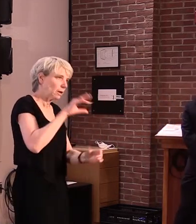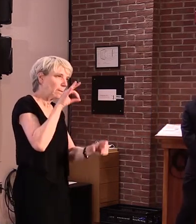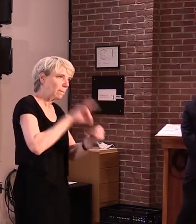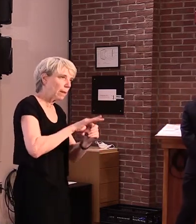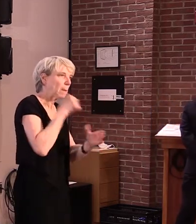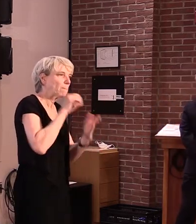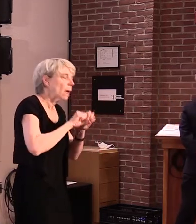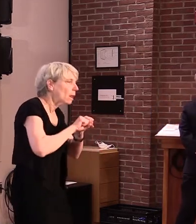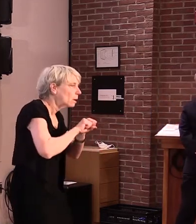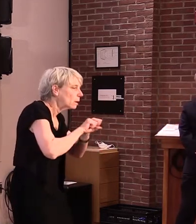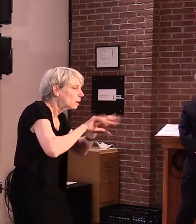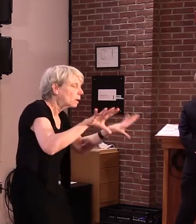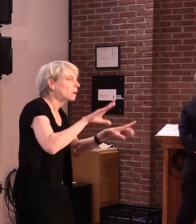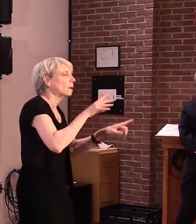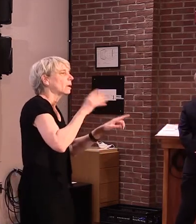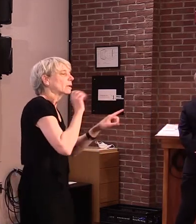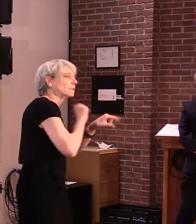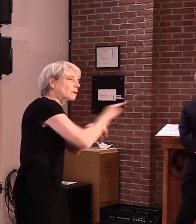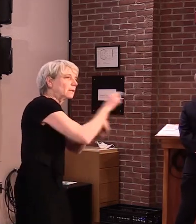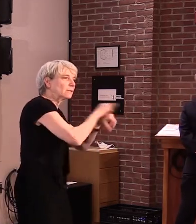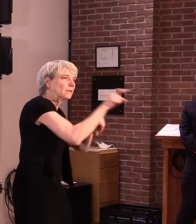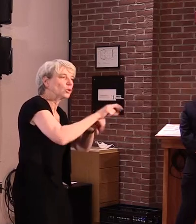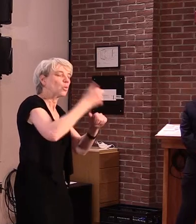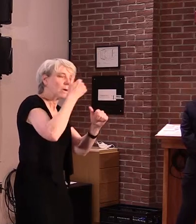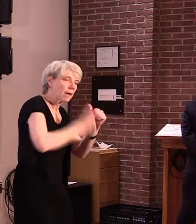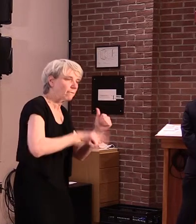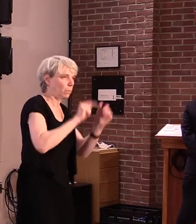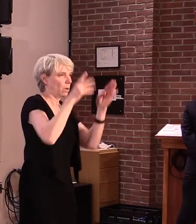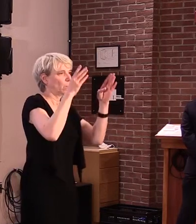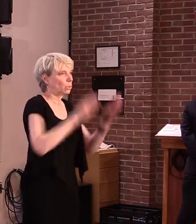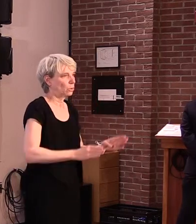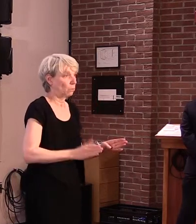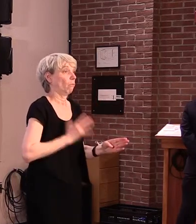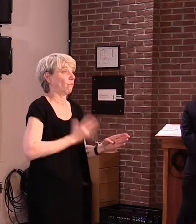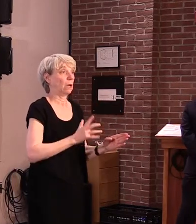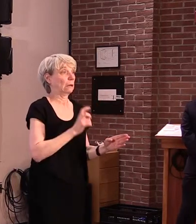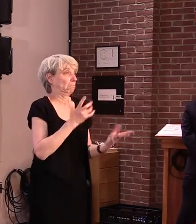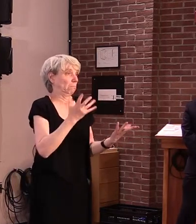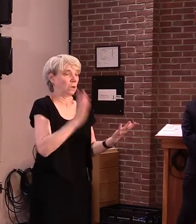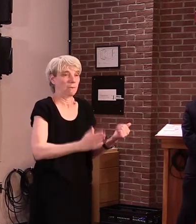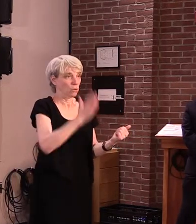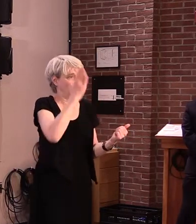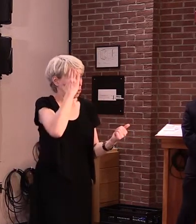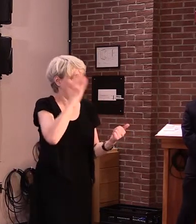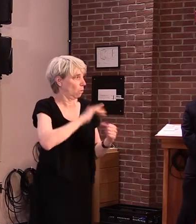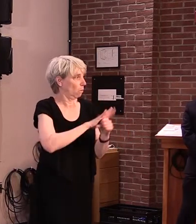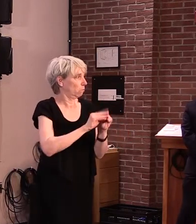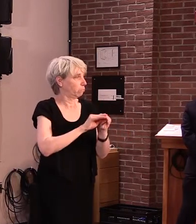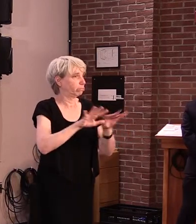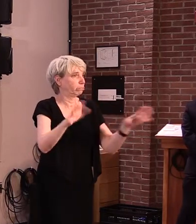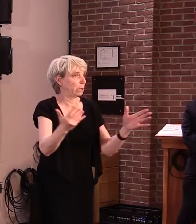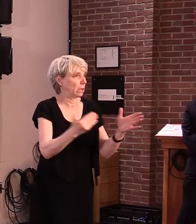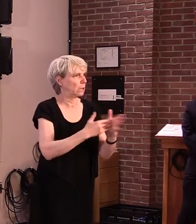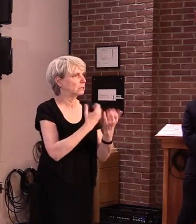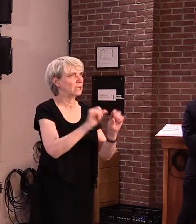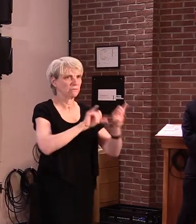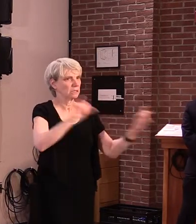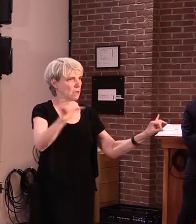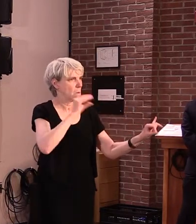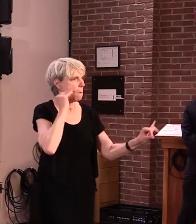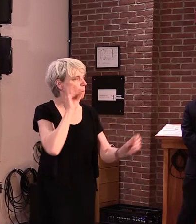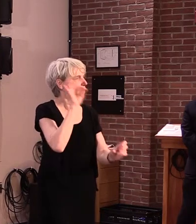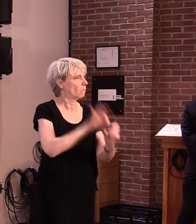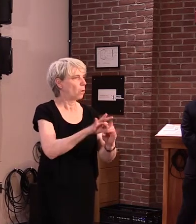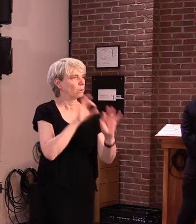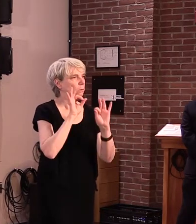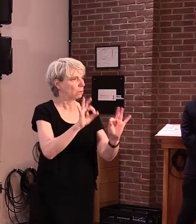have a resurgence. So again, I think that putting the plan into place, moving forward with